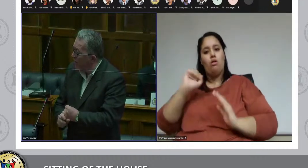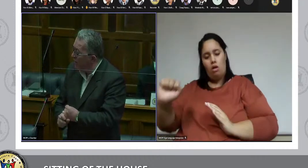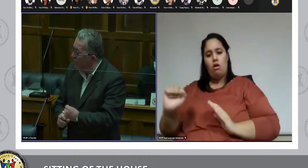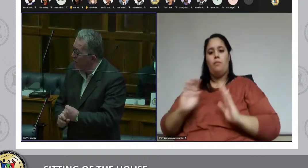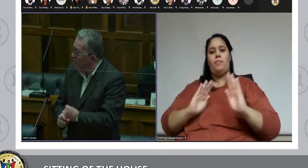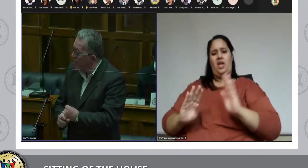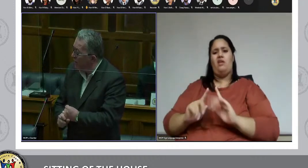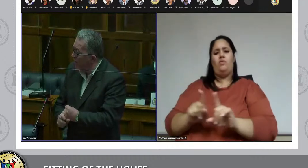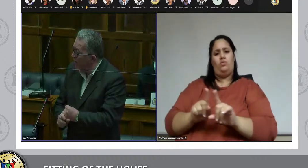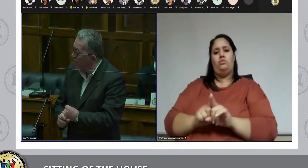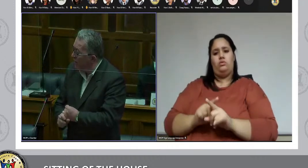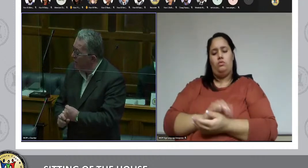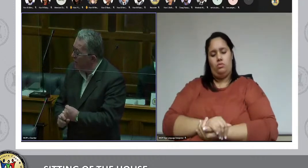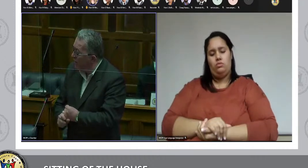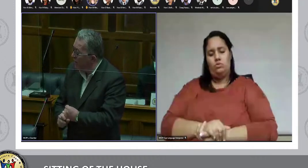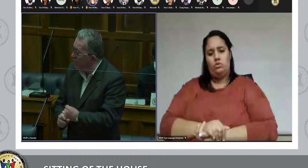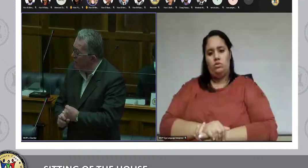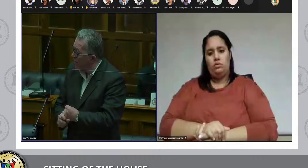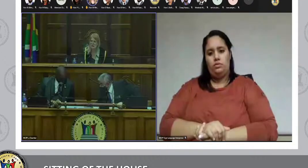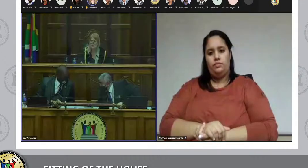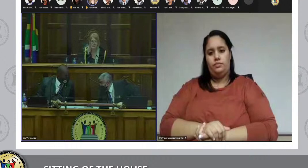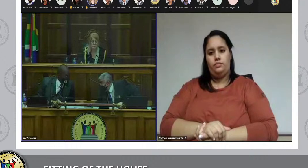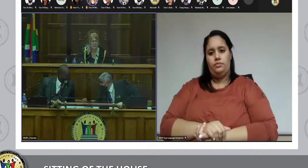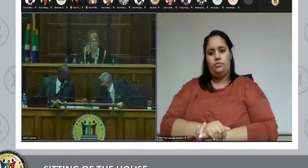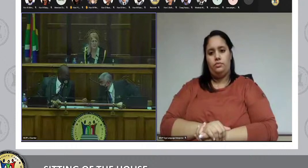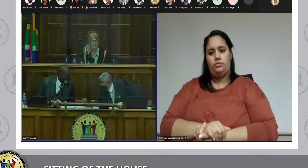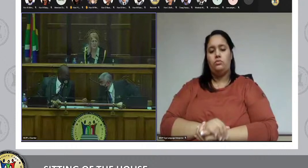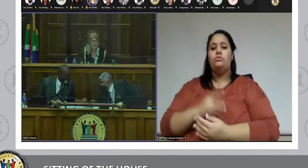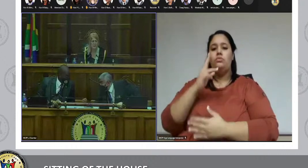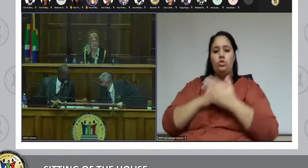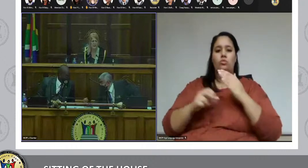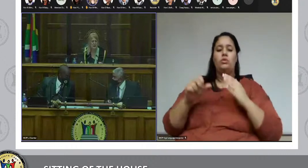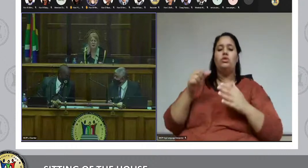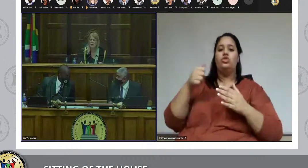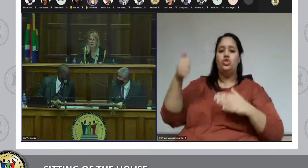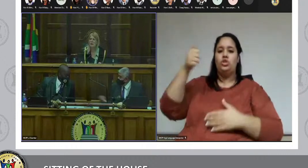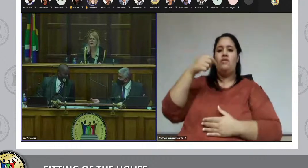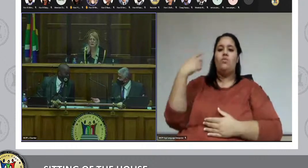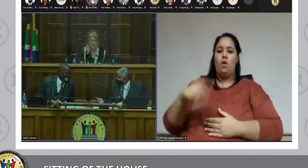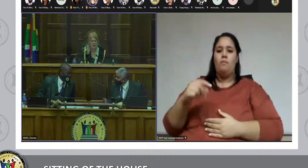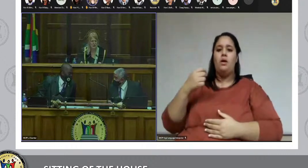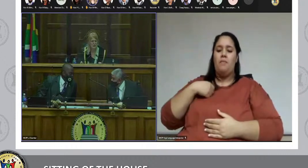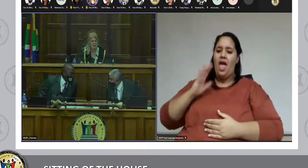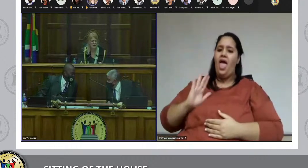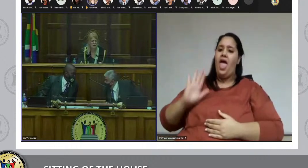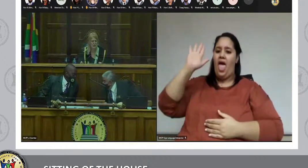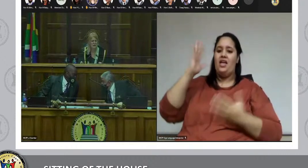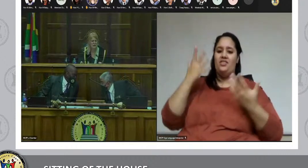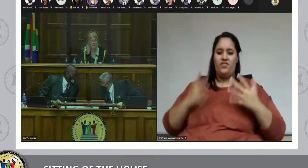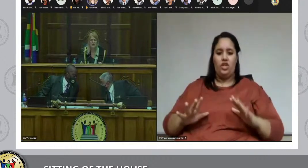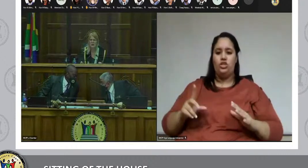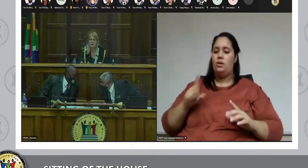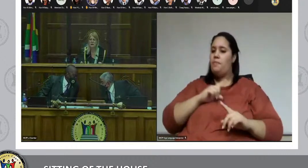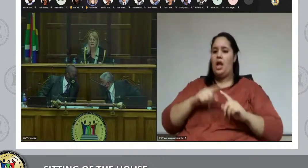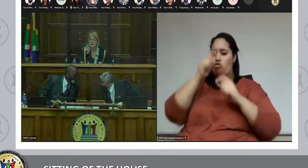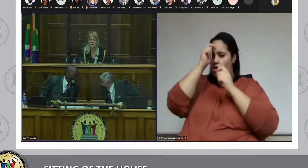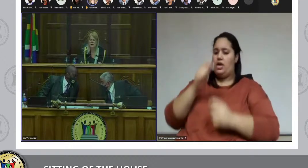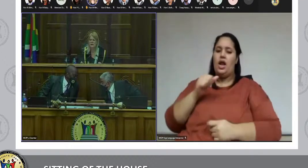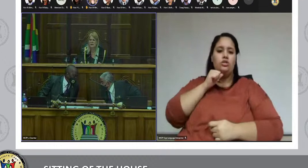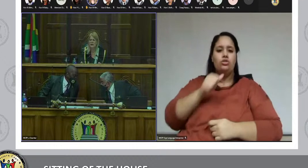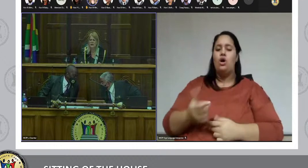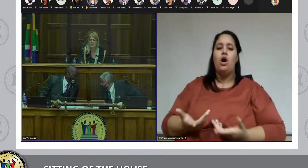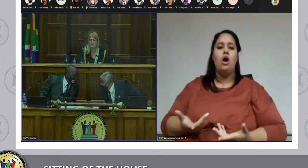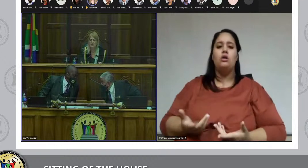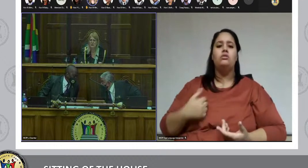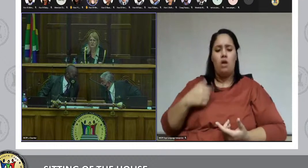conduct as Right. well. Thank you. Honourable Chief Whip. I've had my hand up for a few minutes now and have not been recognized.